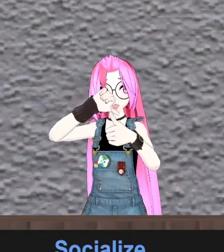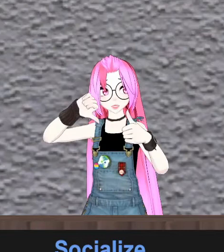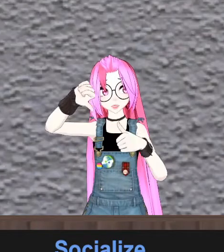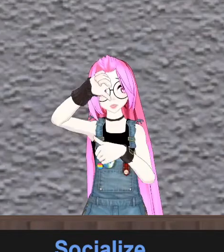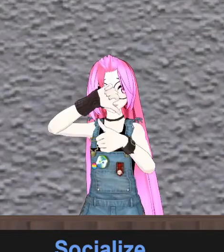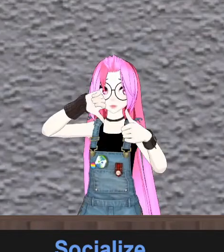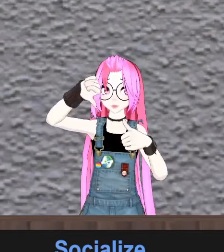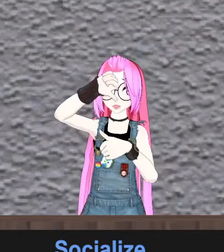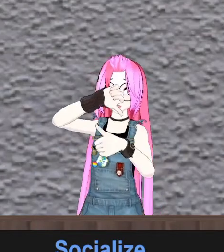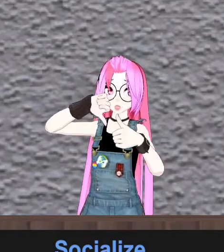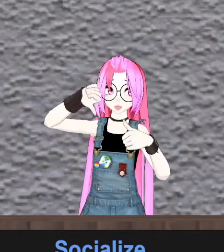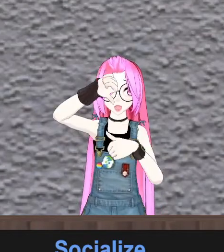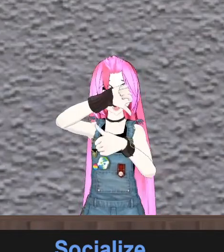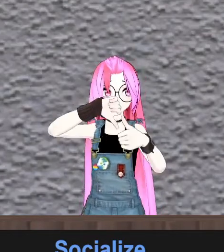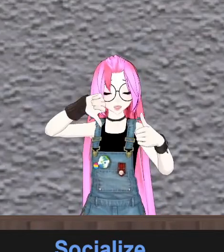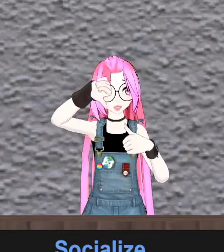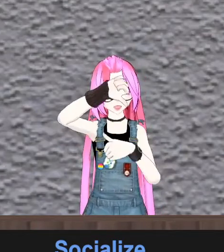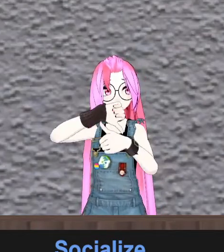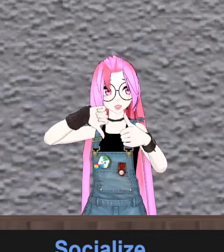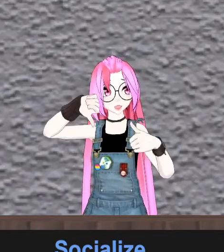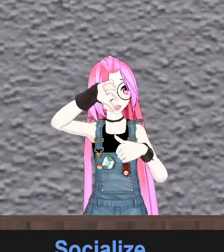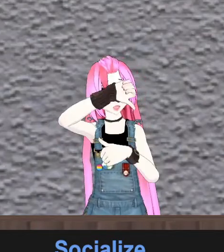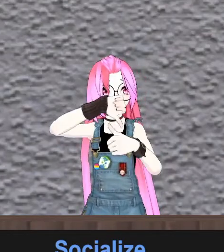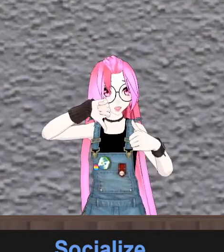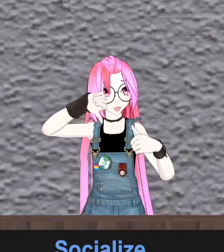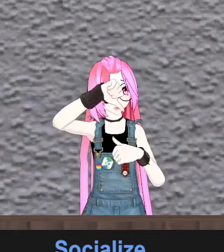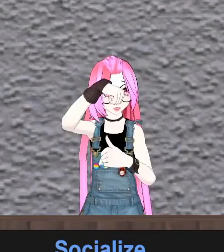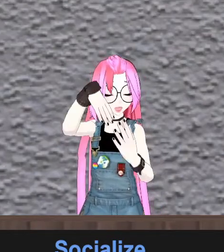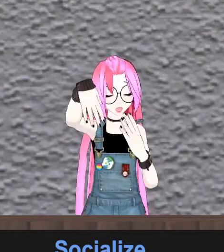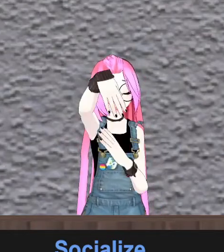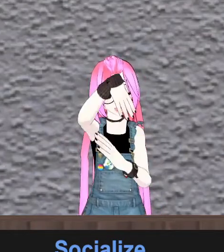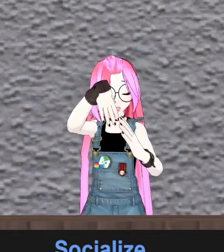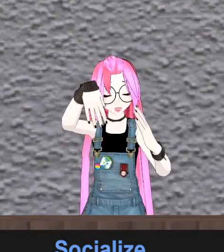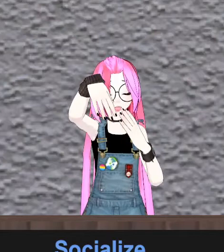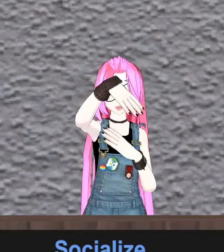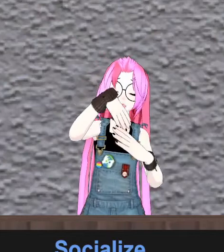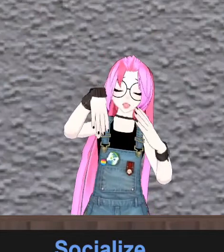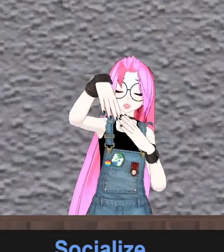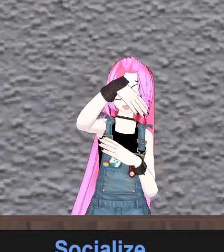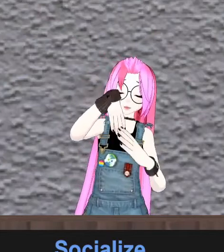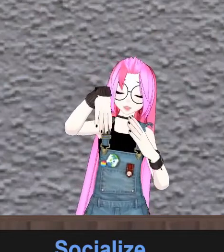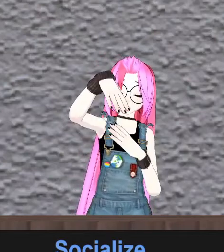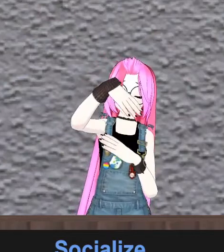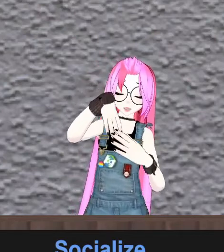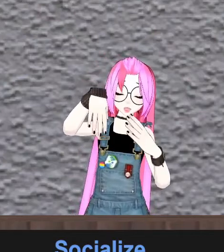Socialize. You have 2 thumbs, and it's like a bunch of people mingling together. Or it could also be with open hands like this.